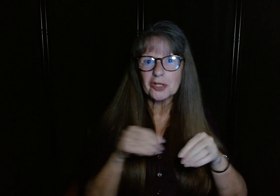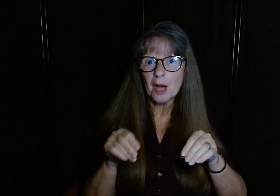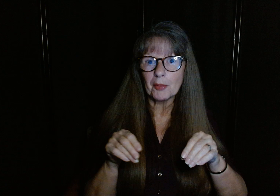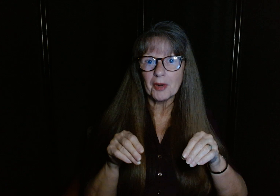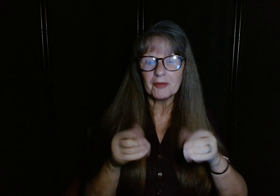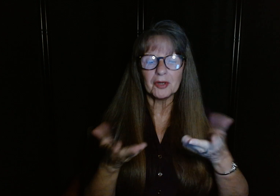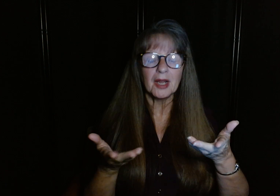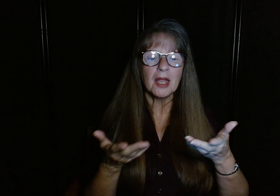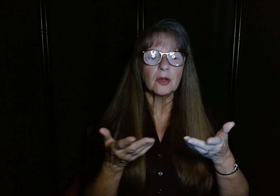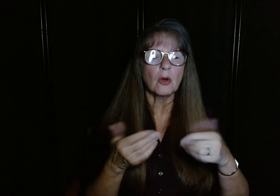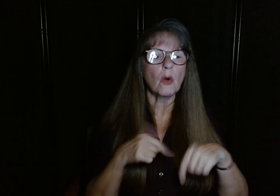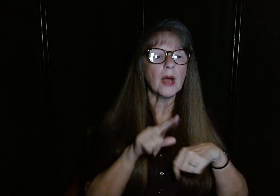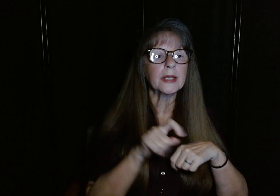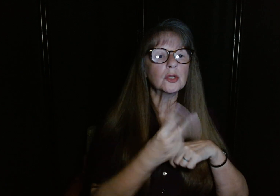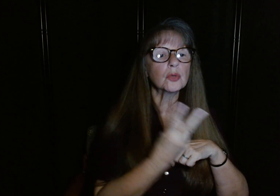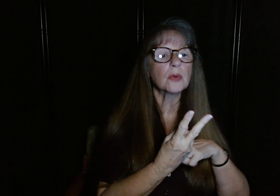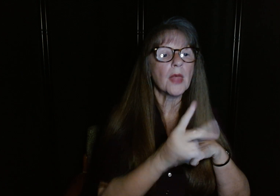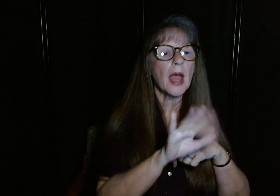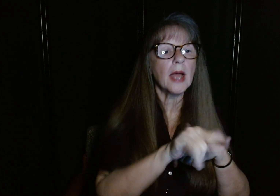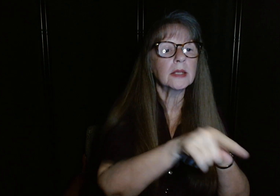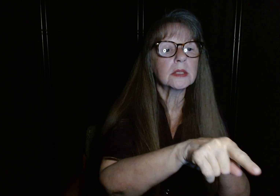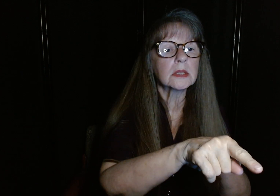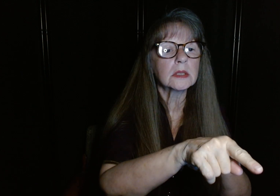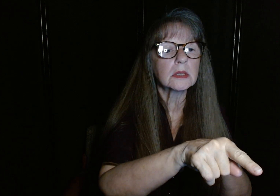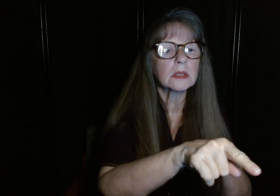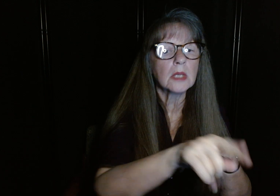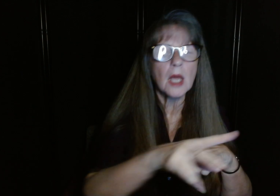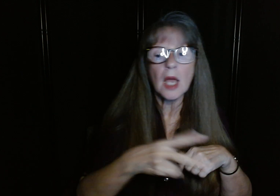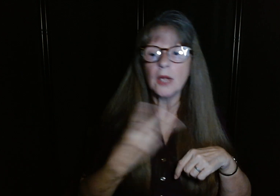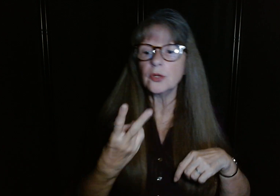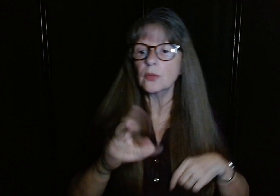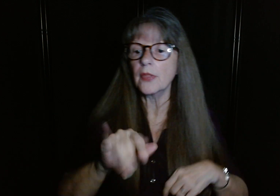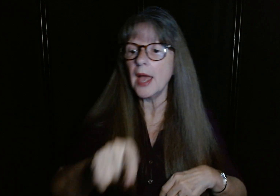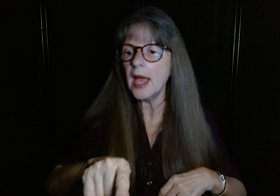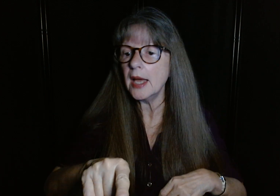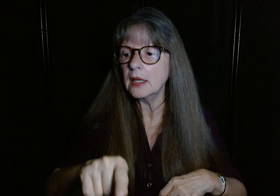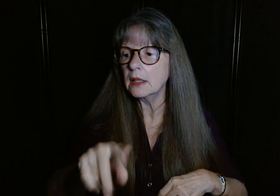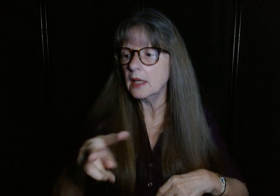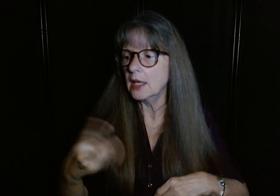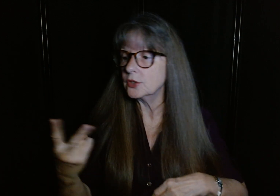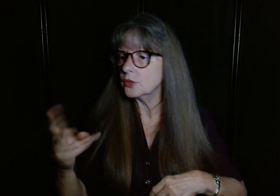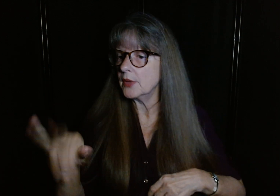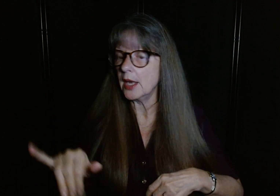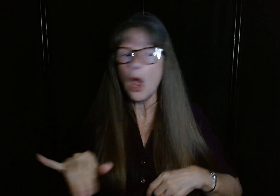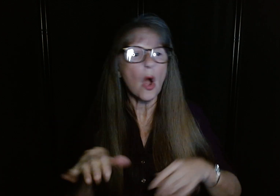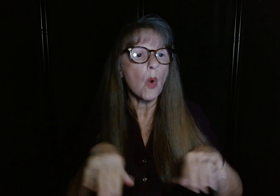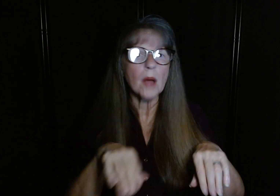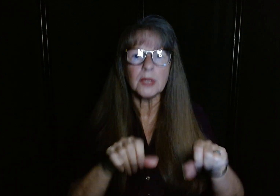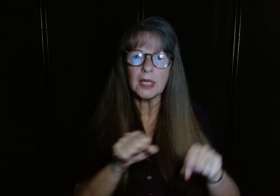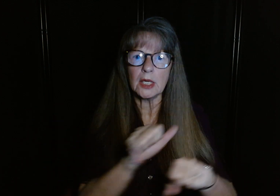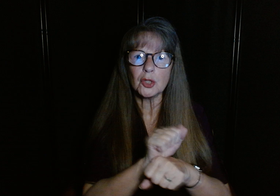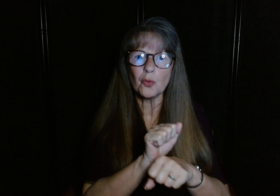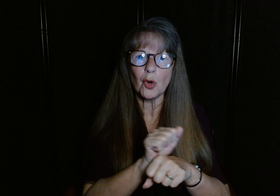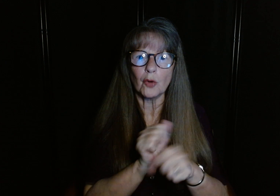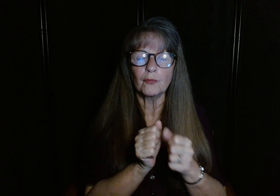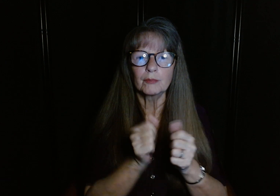or whatever, and you go, oh, I need two of that and two of that and two of that. Oh, I'm taking it to work for